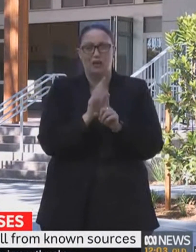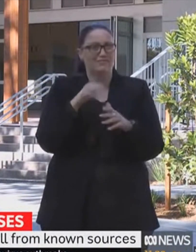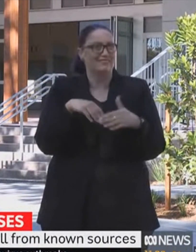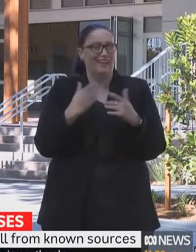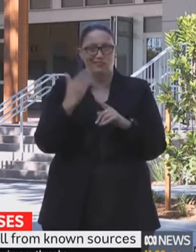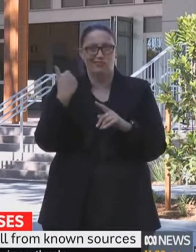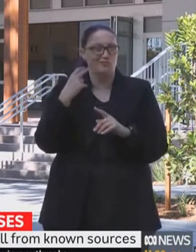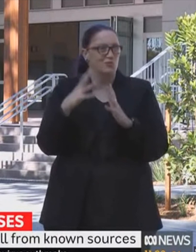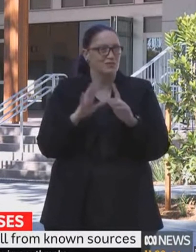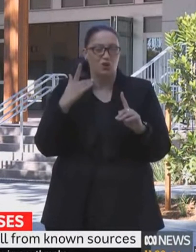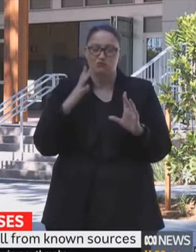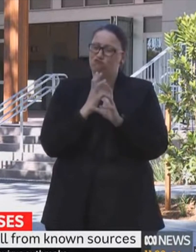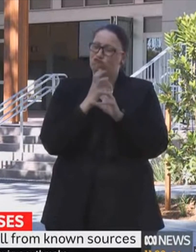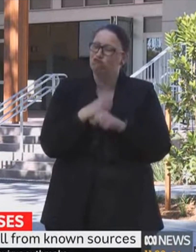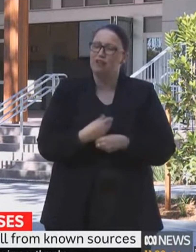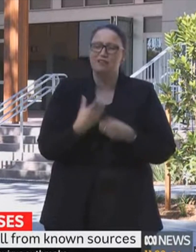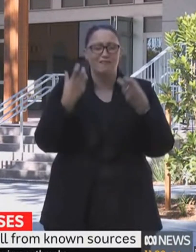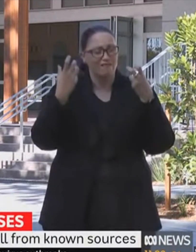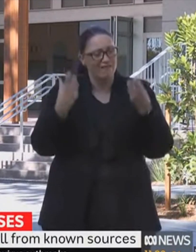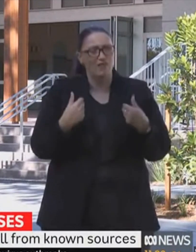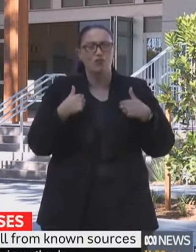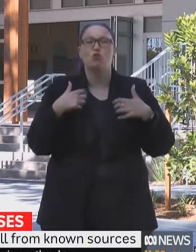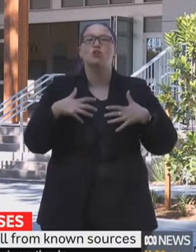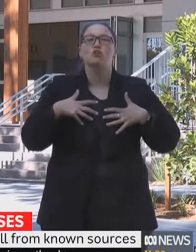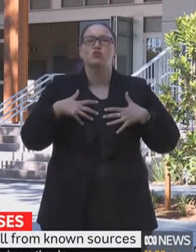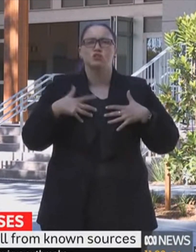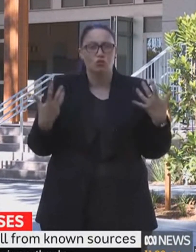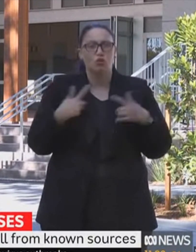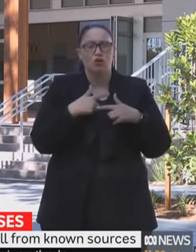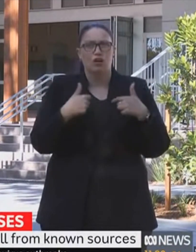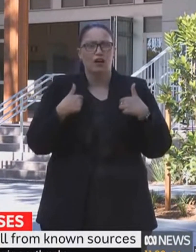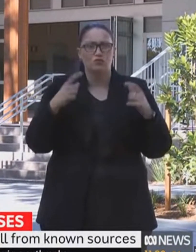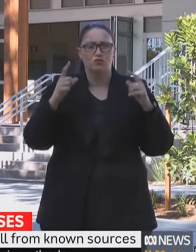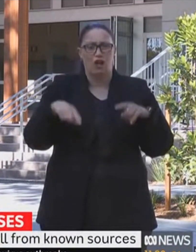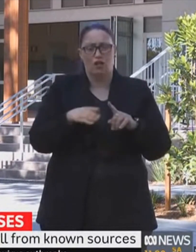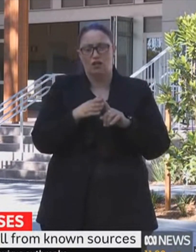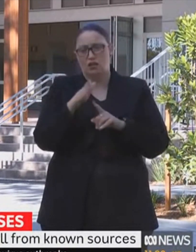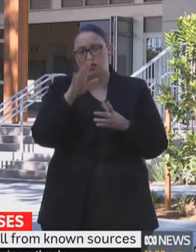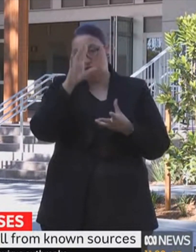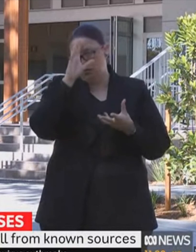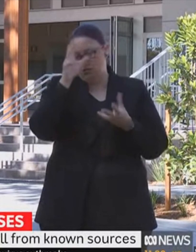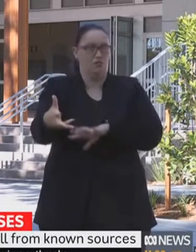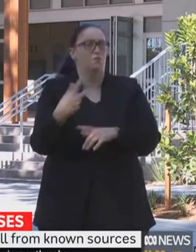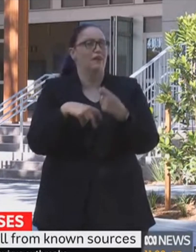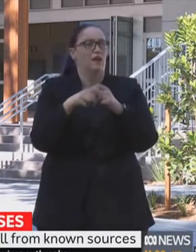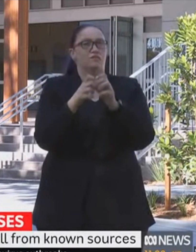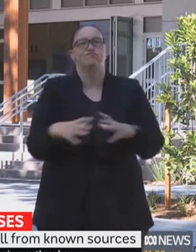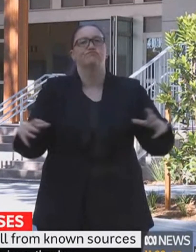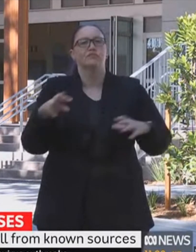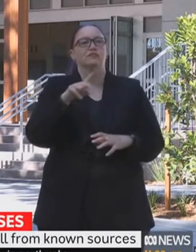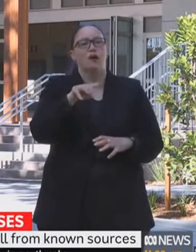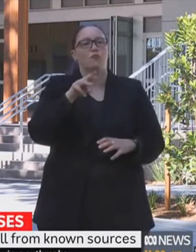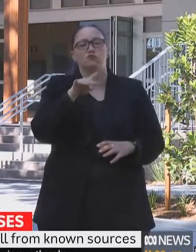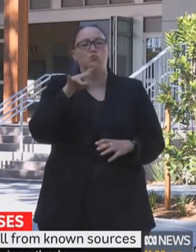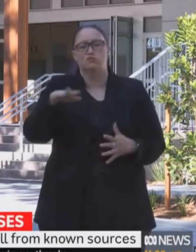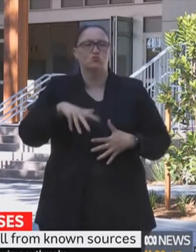10 days ago or 2 weeks ago, and I don't want us to go down a track where we see suddenly a doubling or